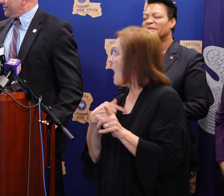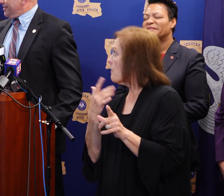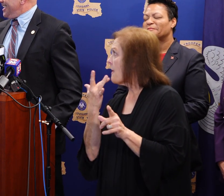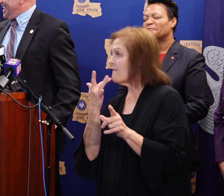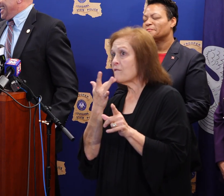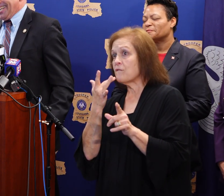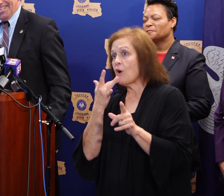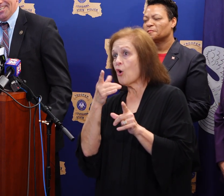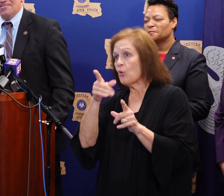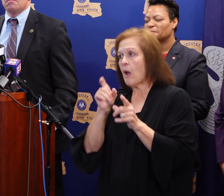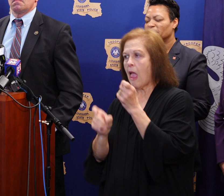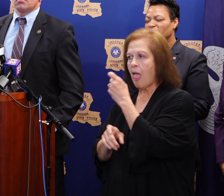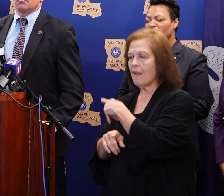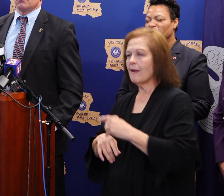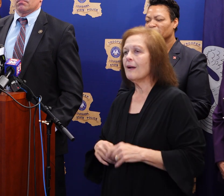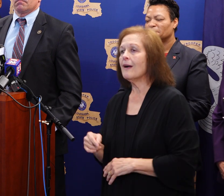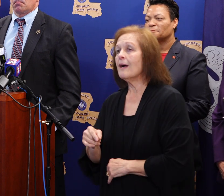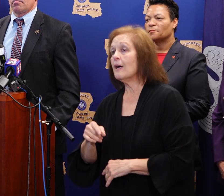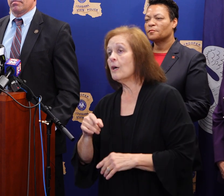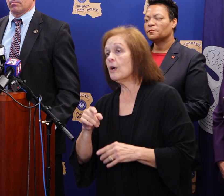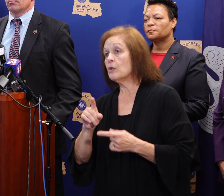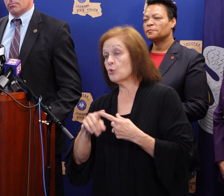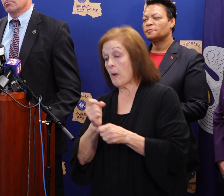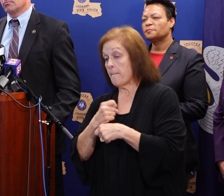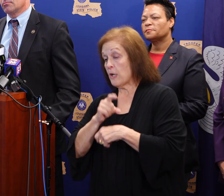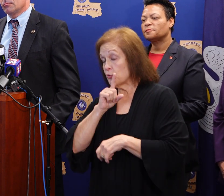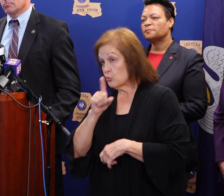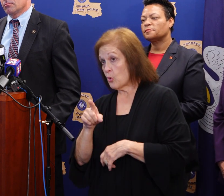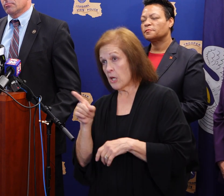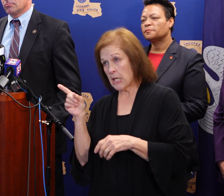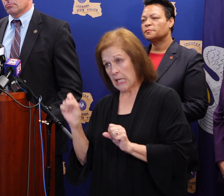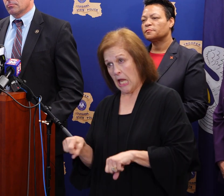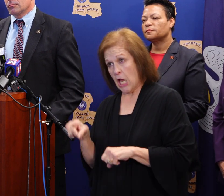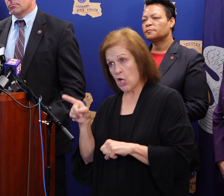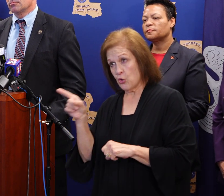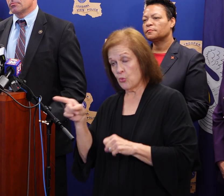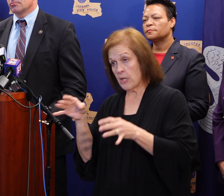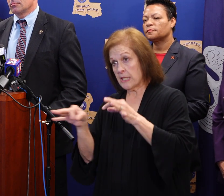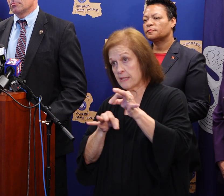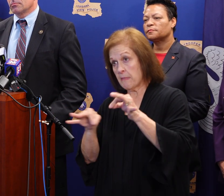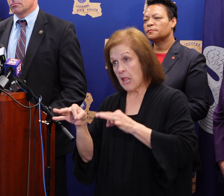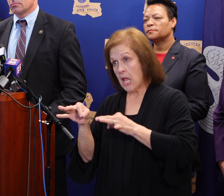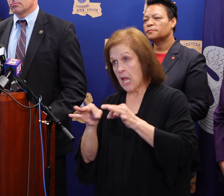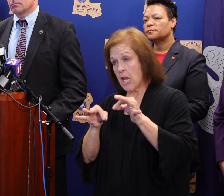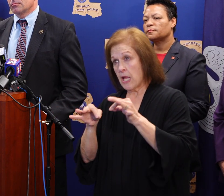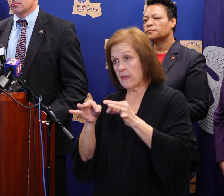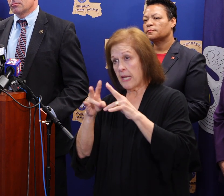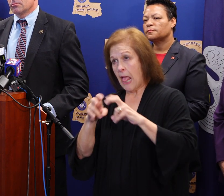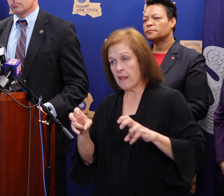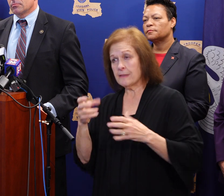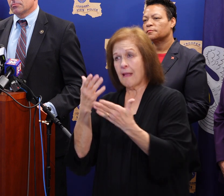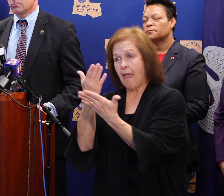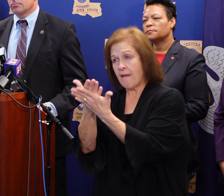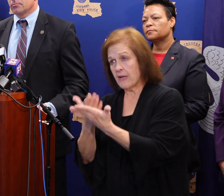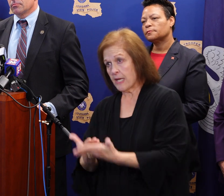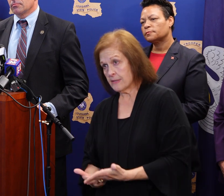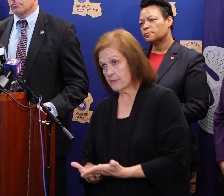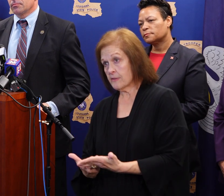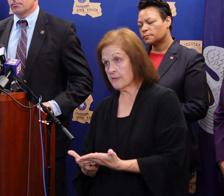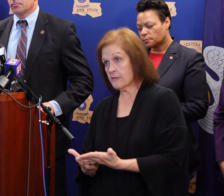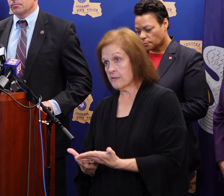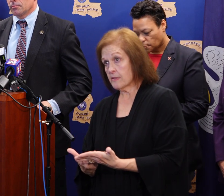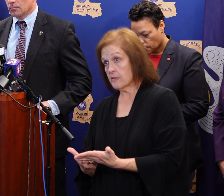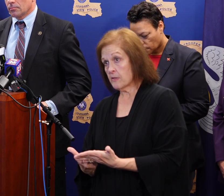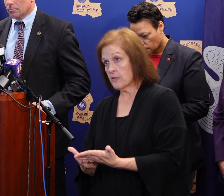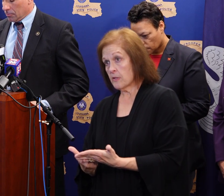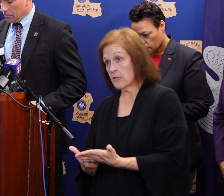gonna check. In order to reassure people, would you be able to explain the analysis and evidence